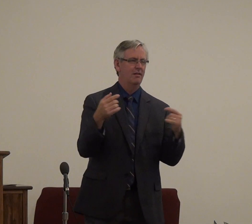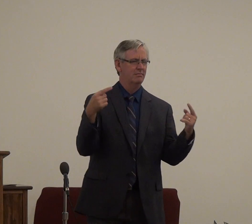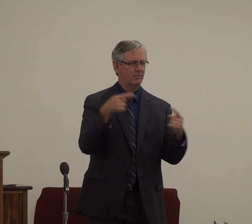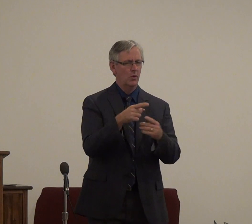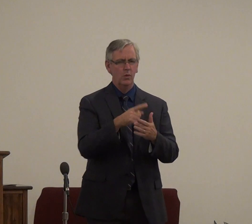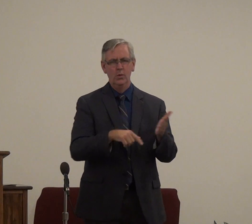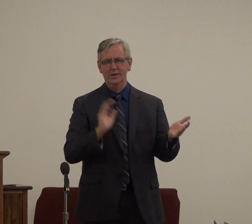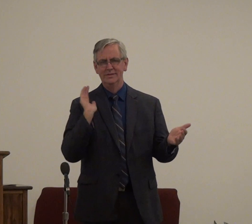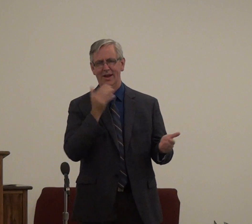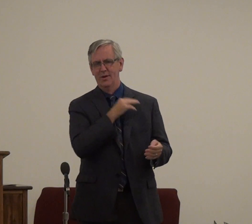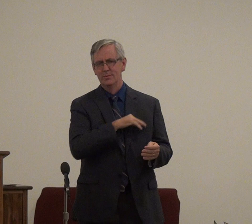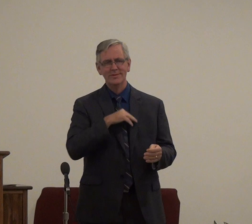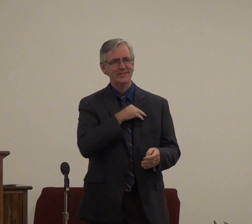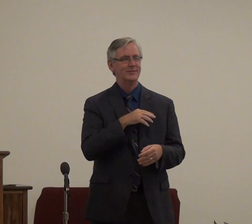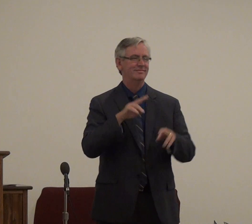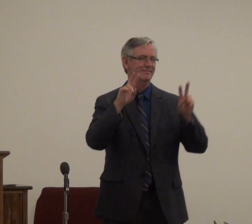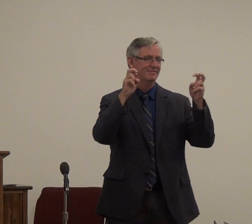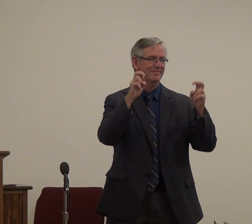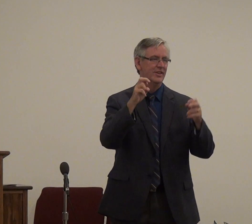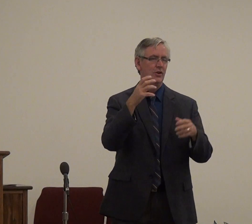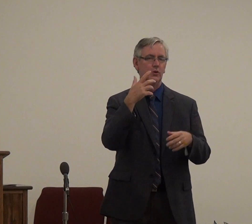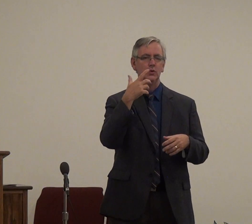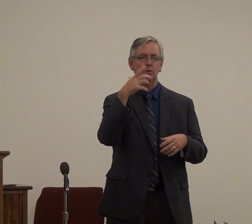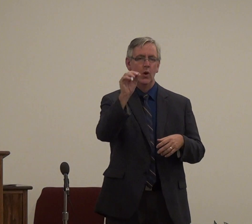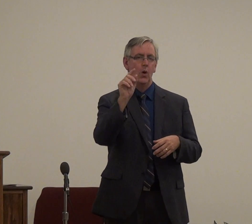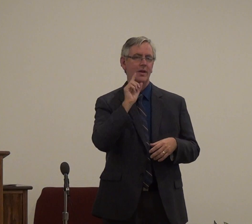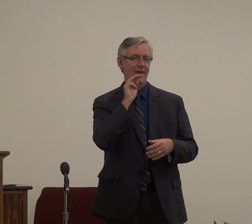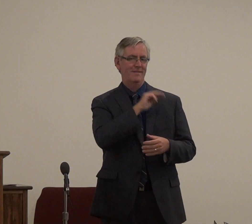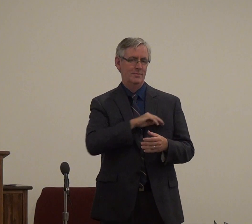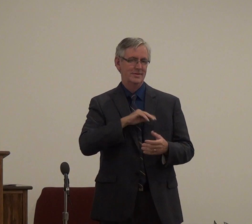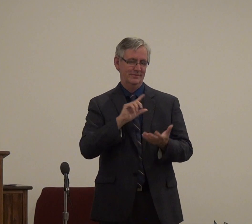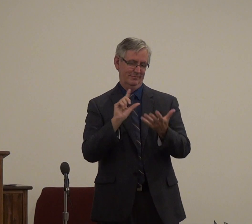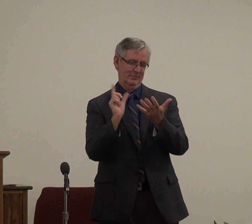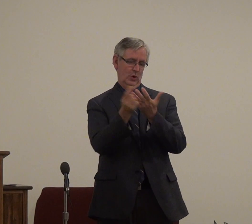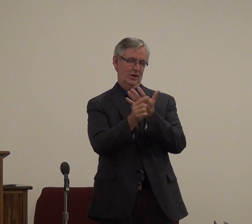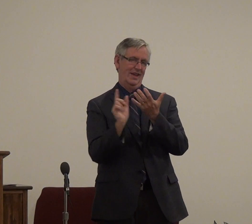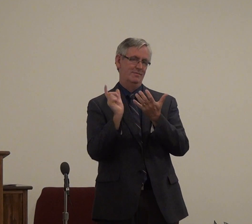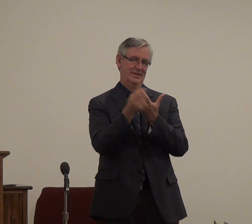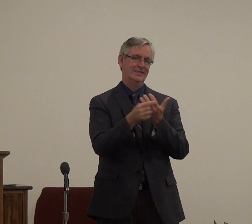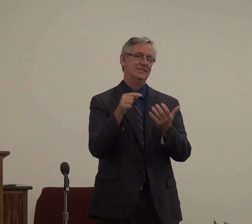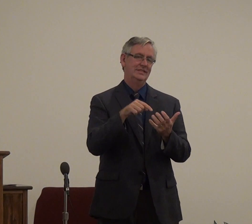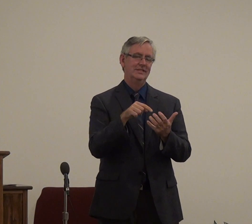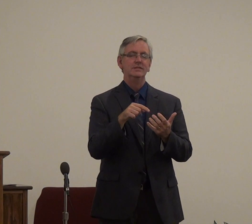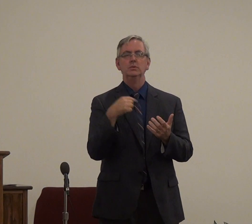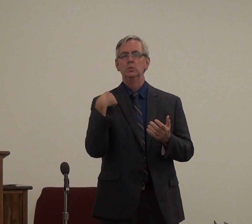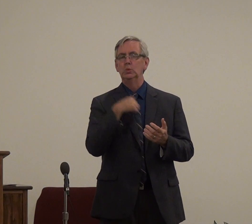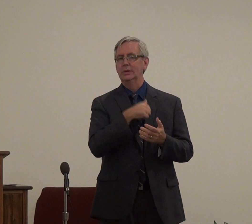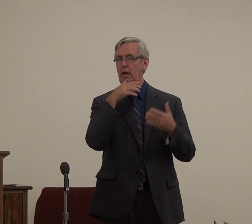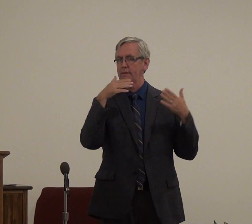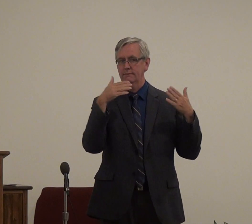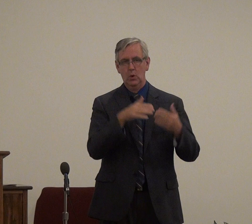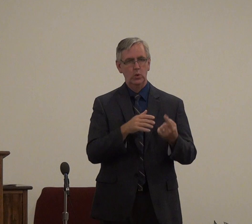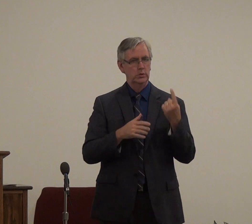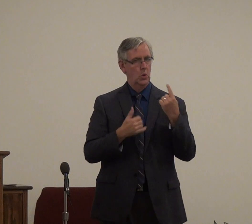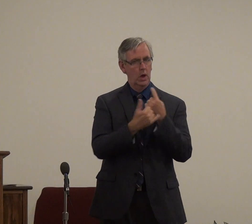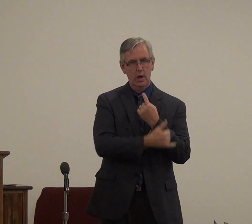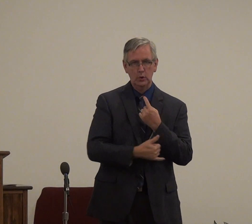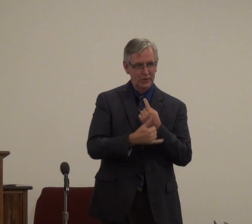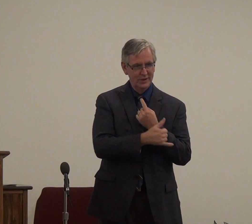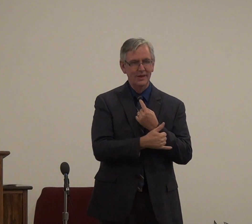so thankful to get to come tonight. I'd like to tell you what we're going to do. We are Go Deaf Missions, and we are not